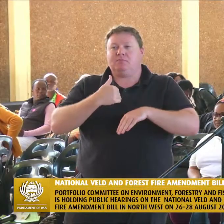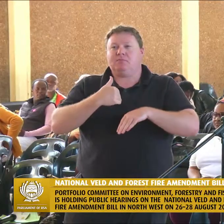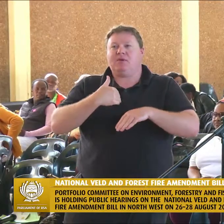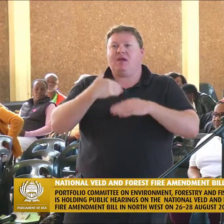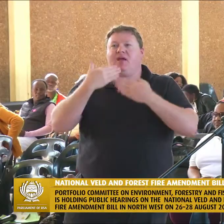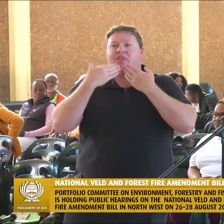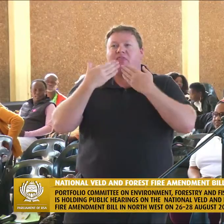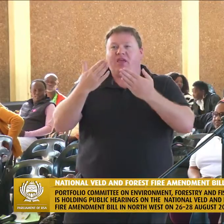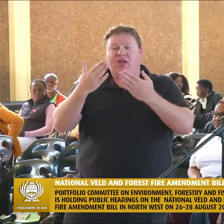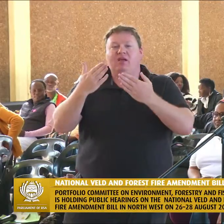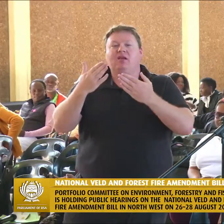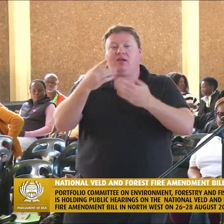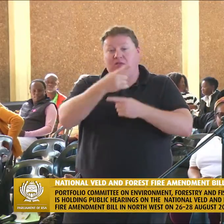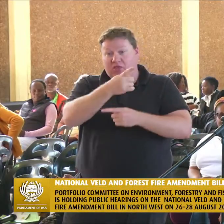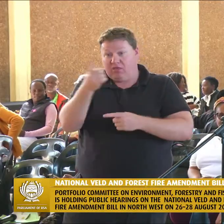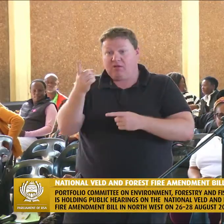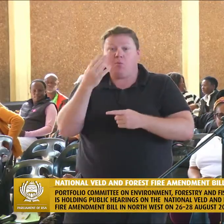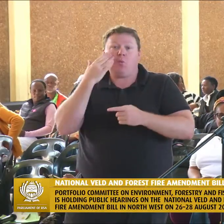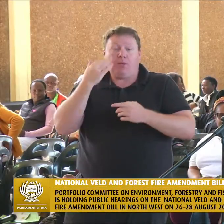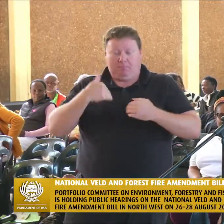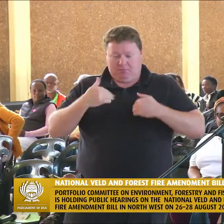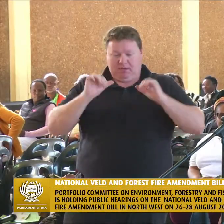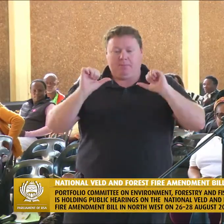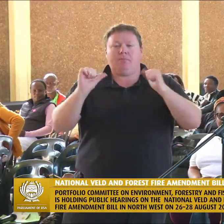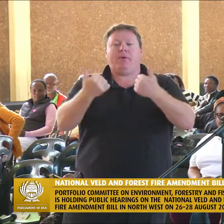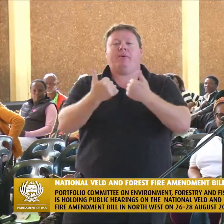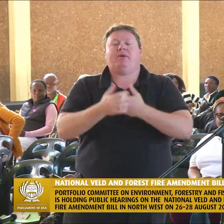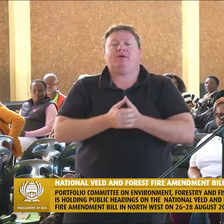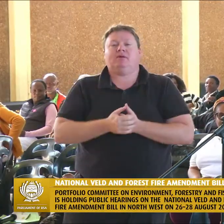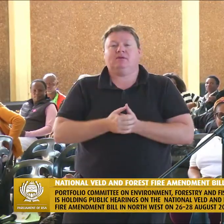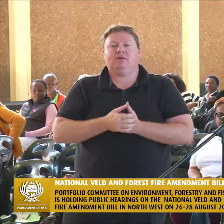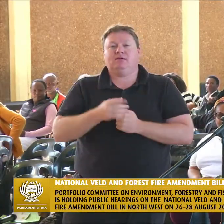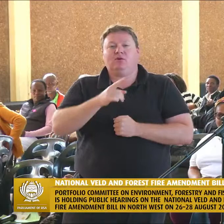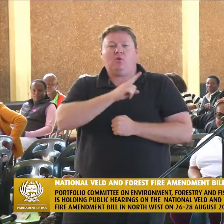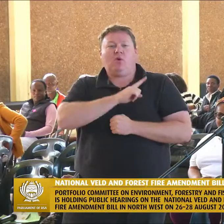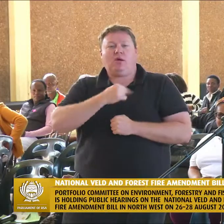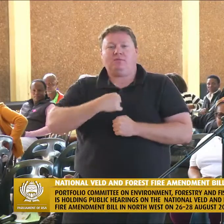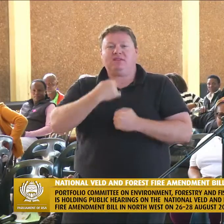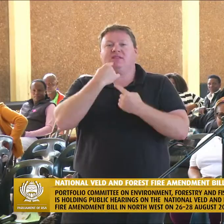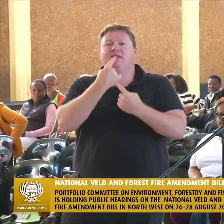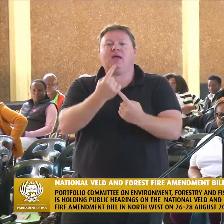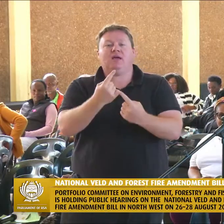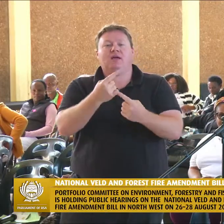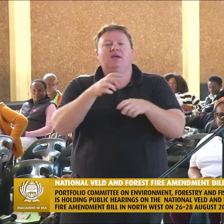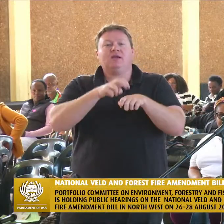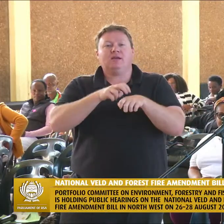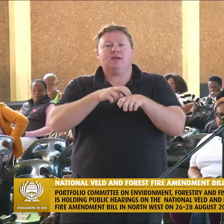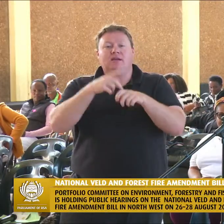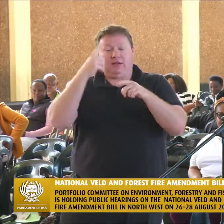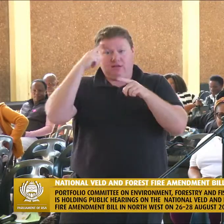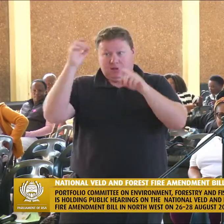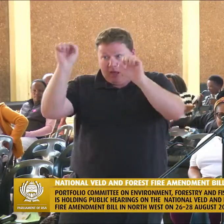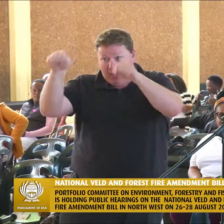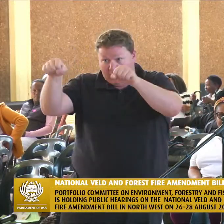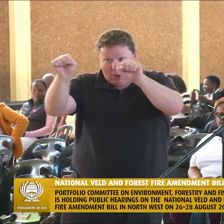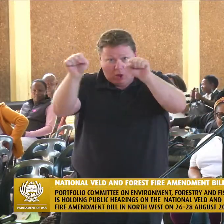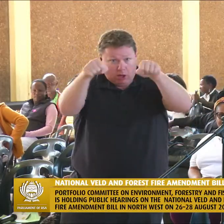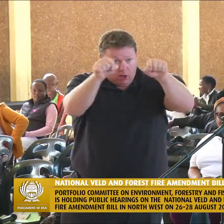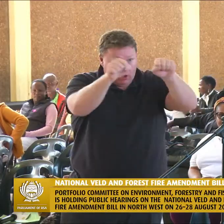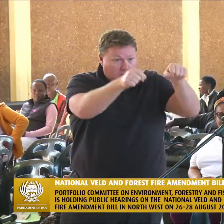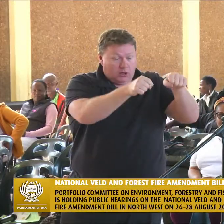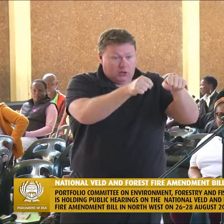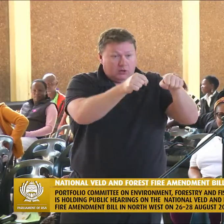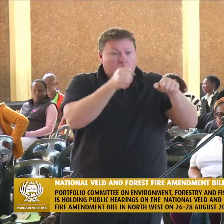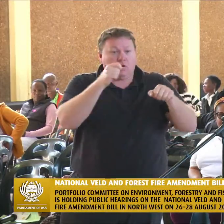after i've succeeded thereafter the reason i'm saying this is i have to acknowledge one of our oldest